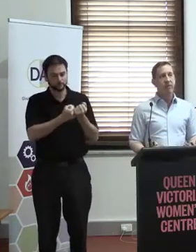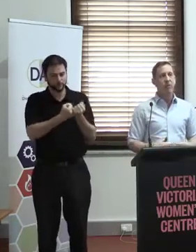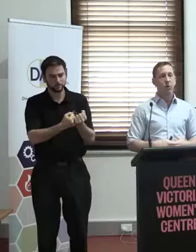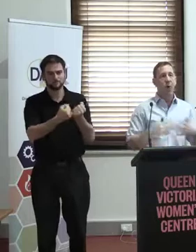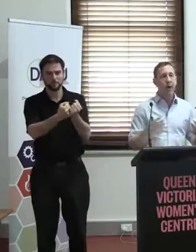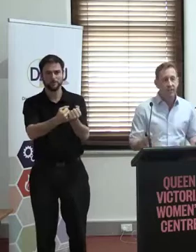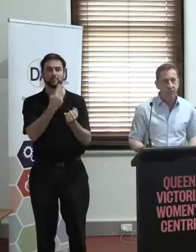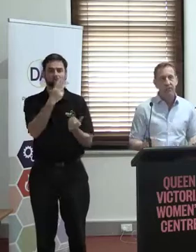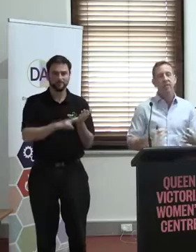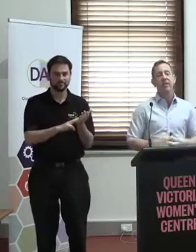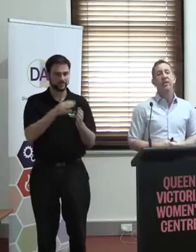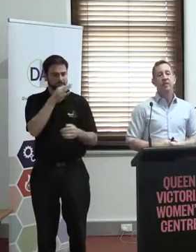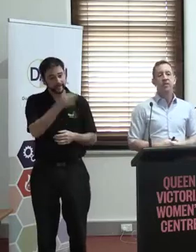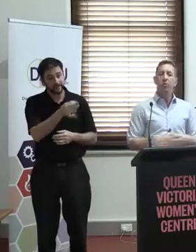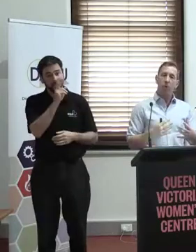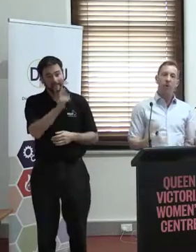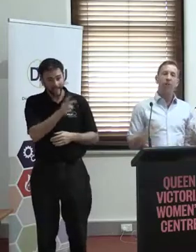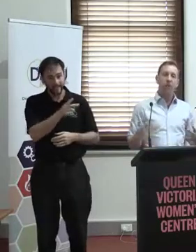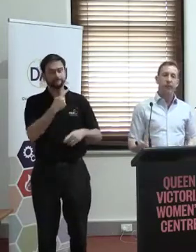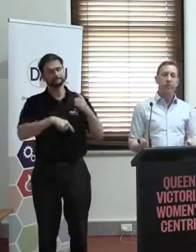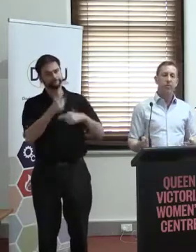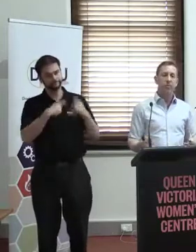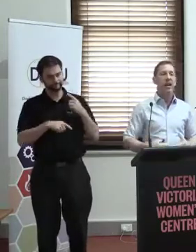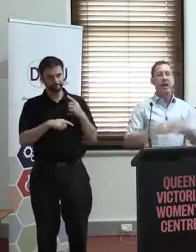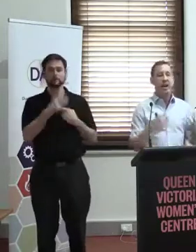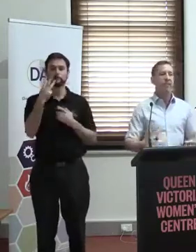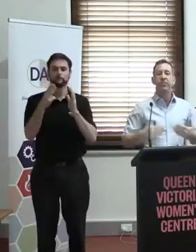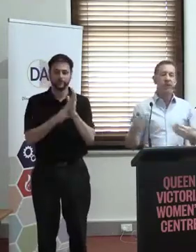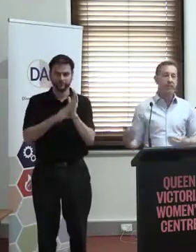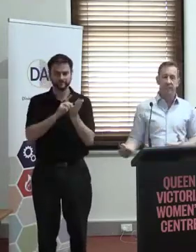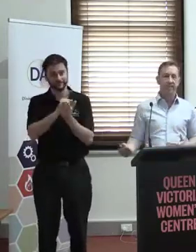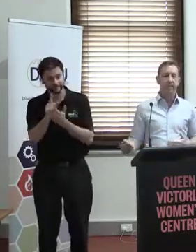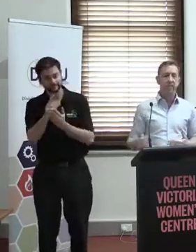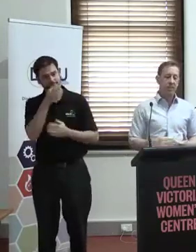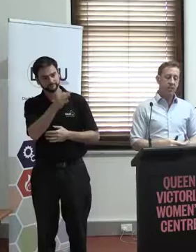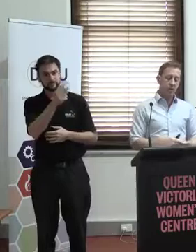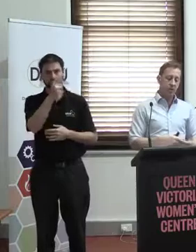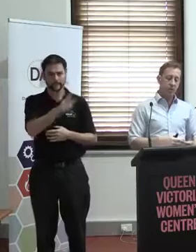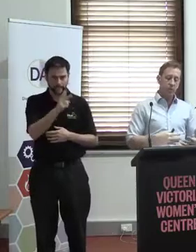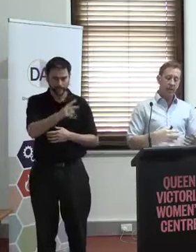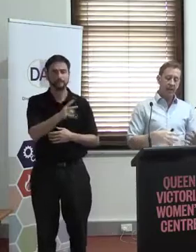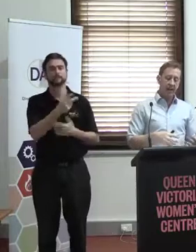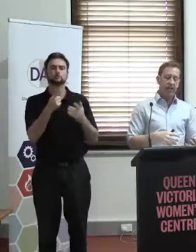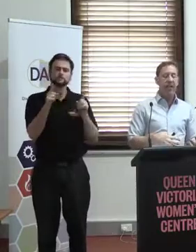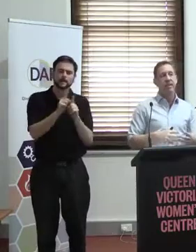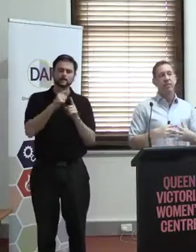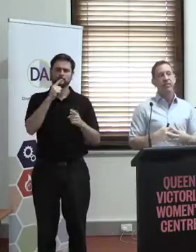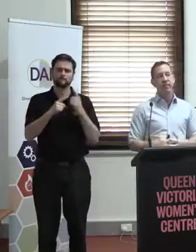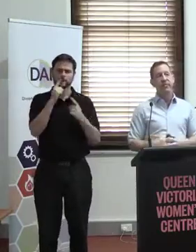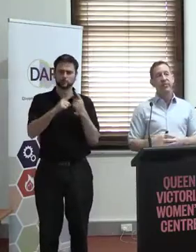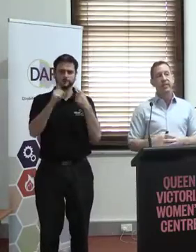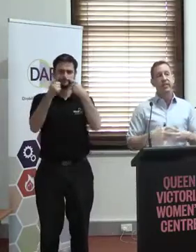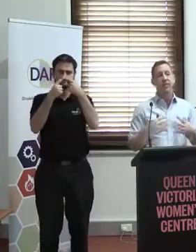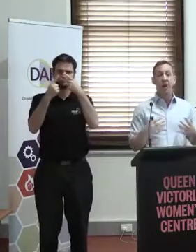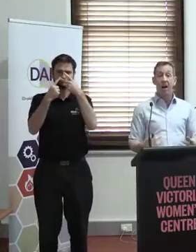reporting process requires you to report on those people every 3 months. So that creates a